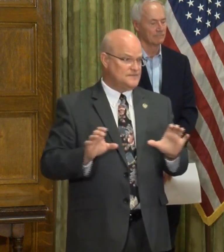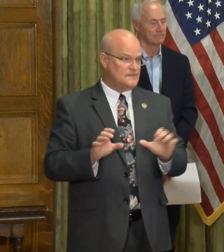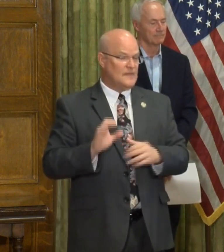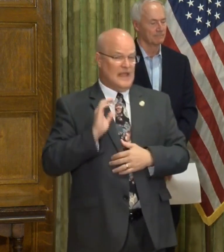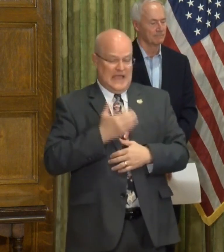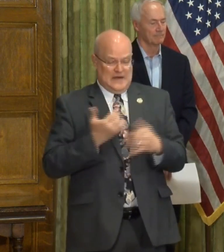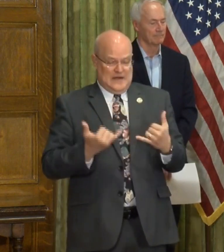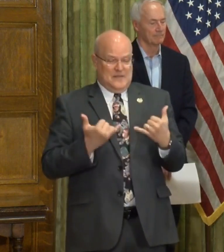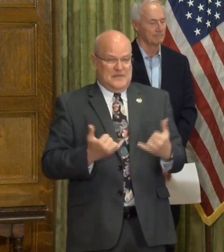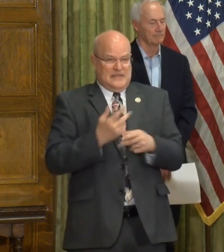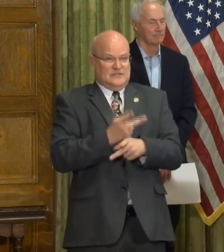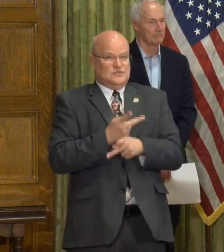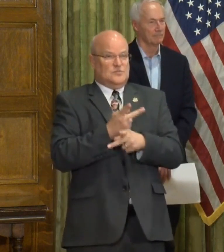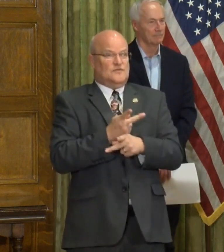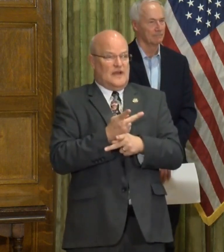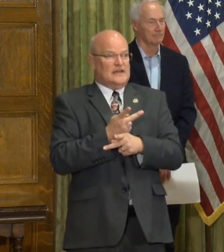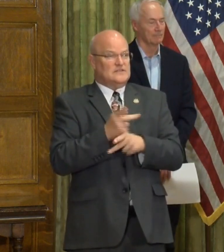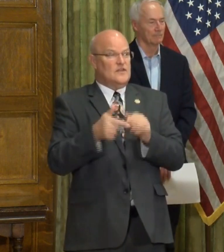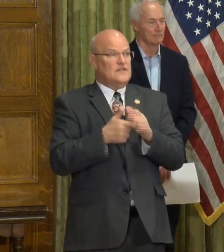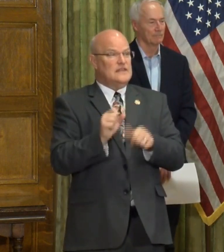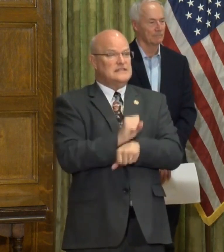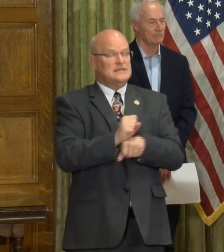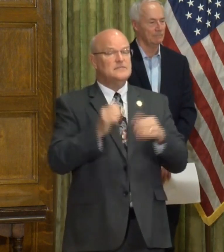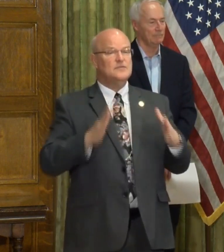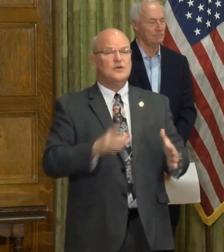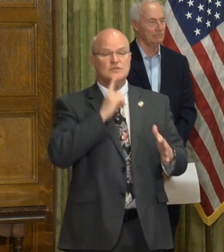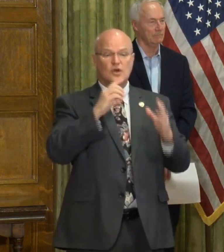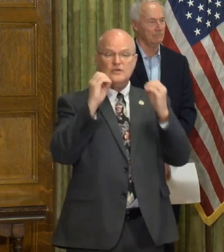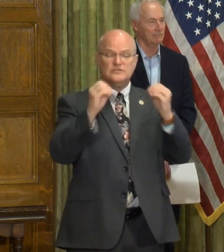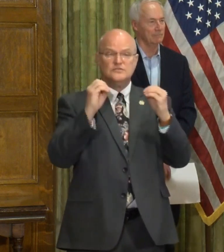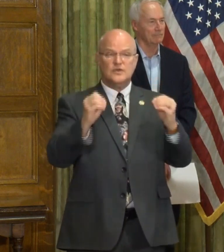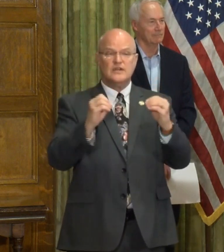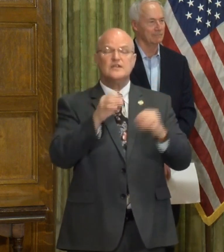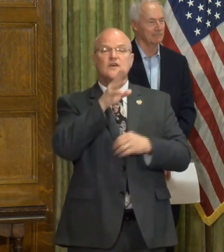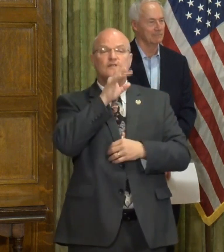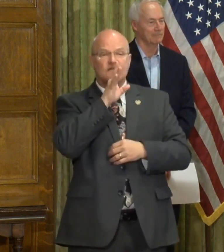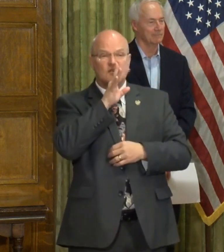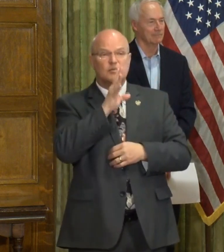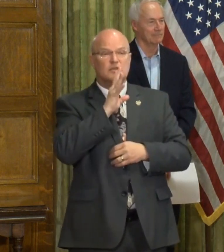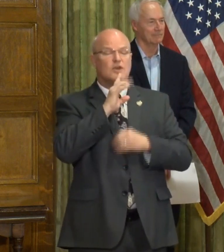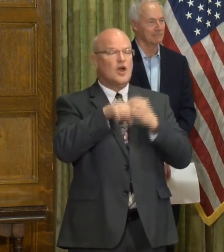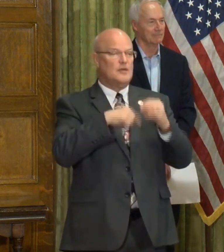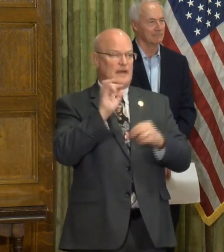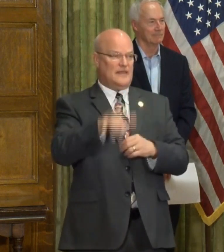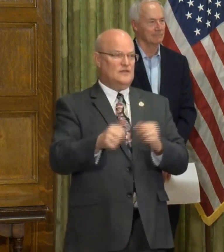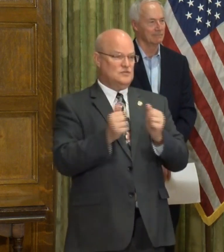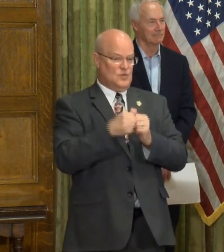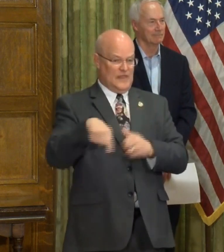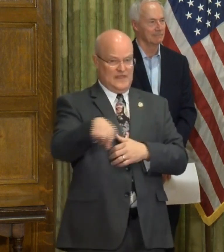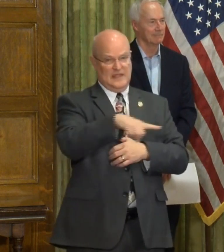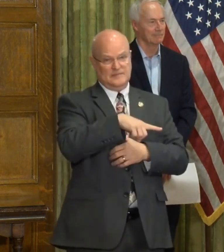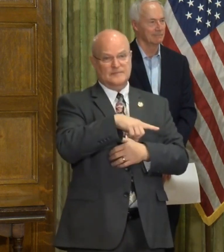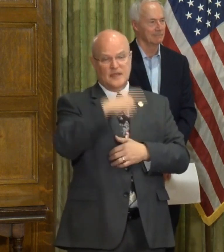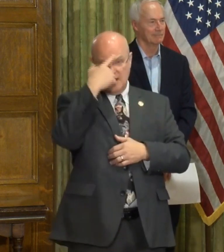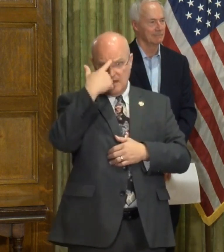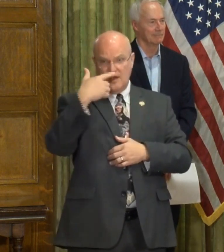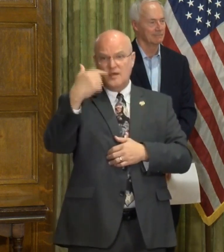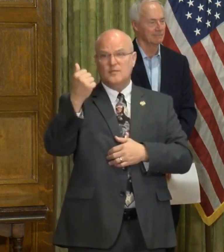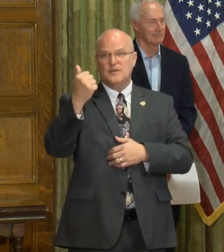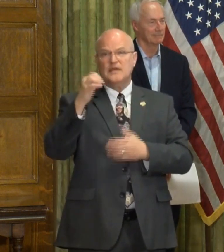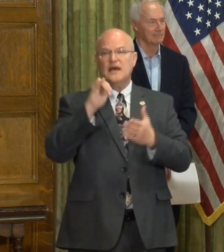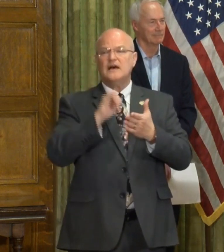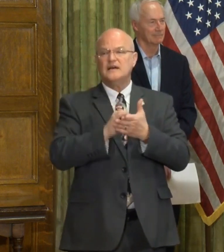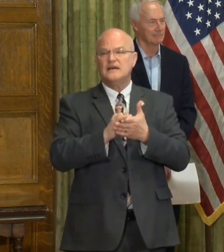to. And our immediate supervisors of these employees are instructed to verbally talk about those with the